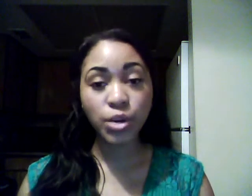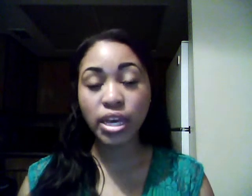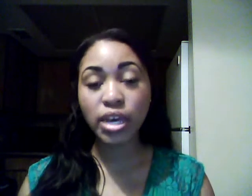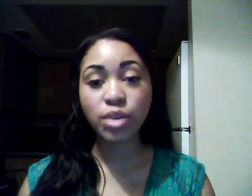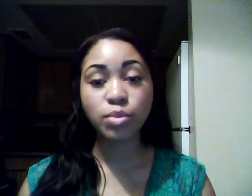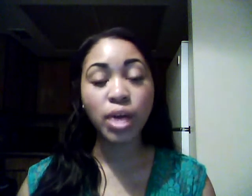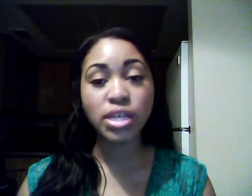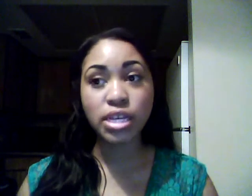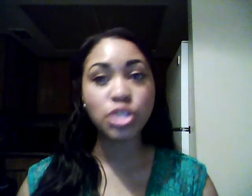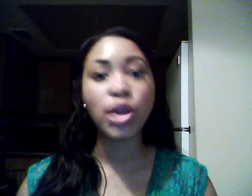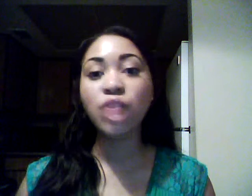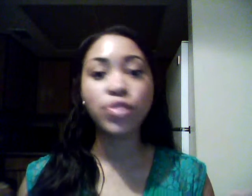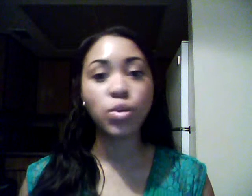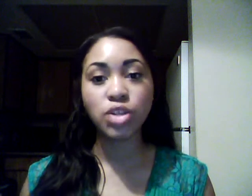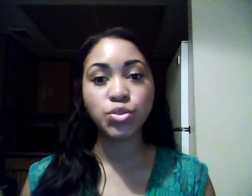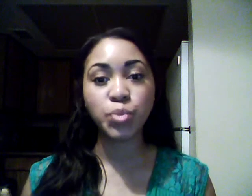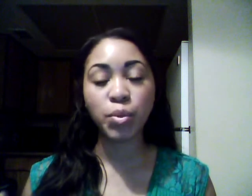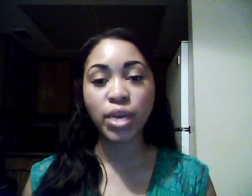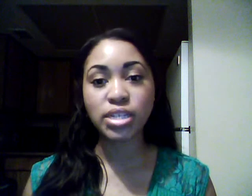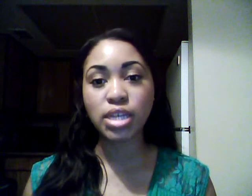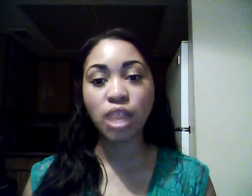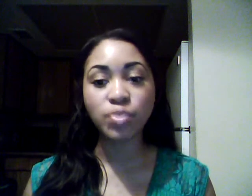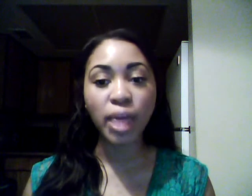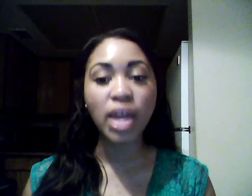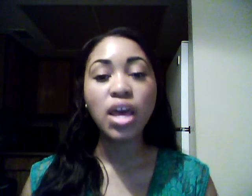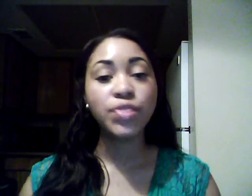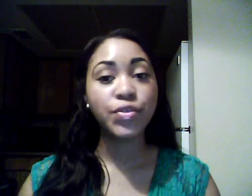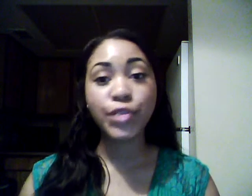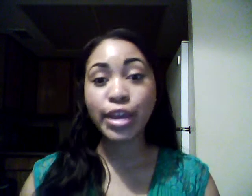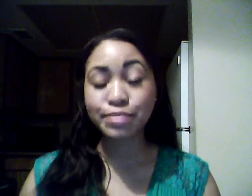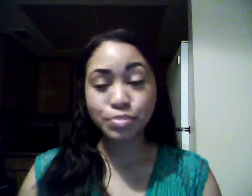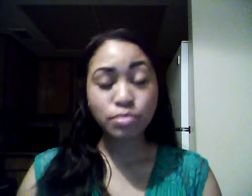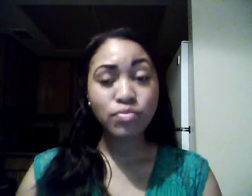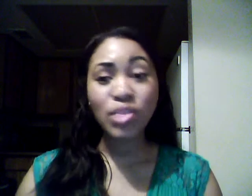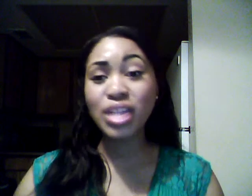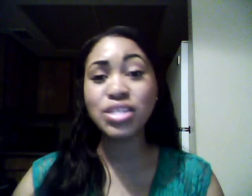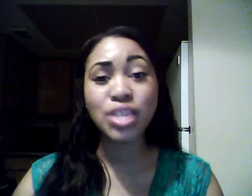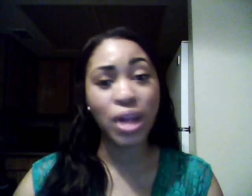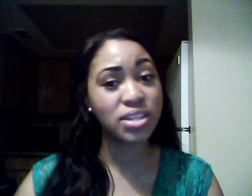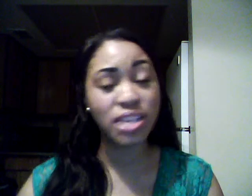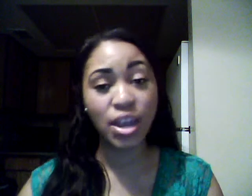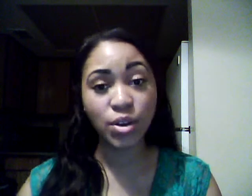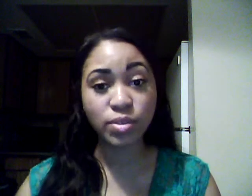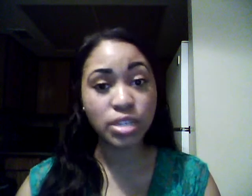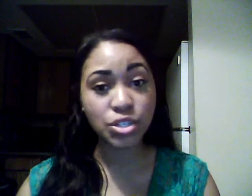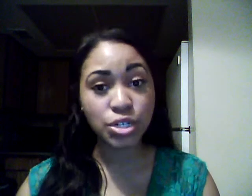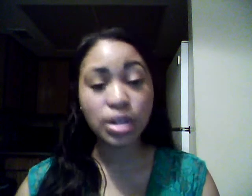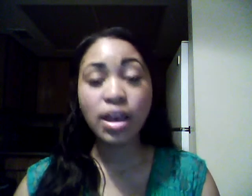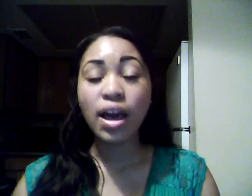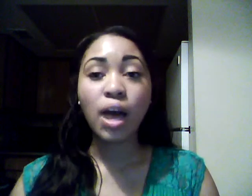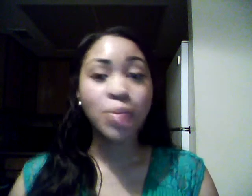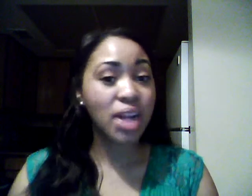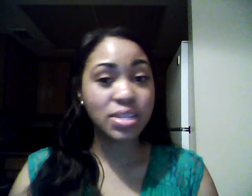forward it, or pause it, do however you want to memorize the alphabet. Feel free. And just keep practicing at your own leisure. Practice